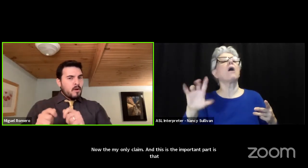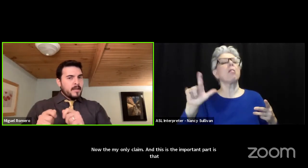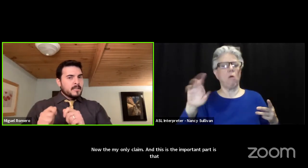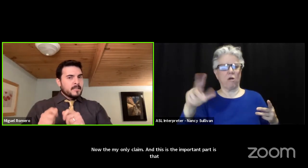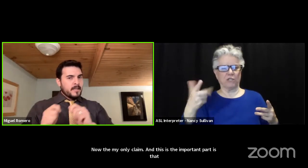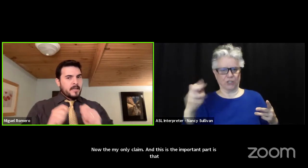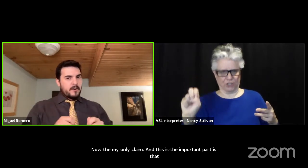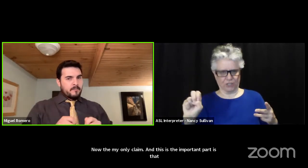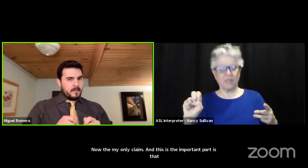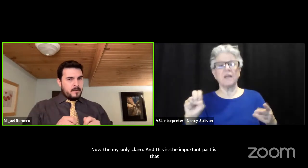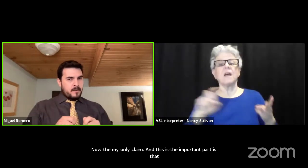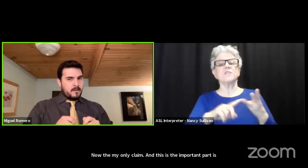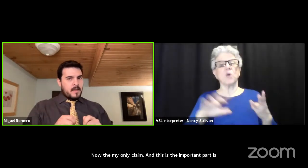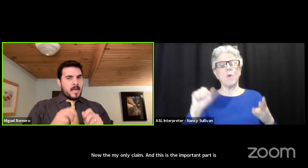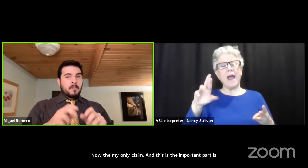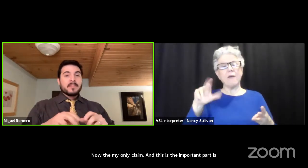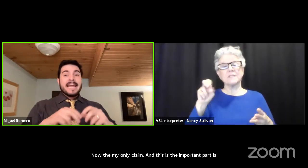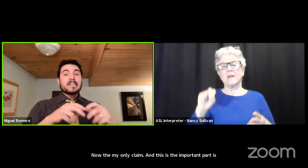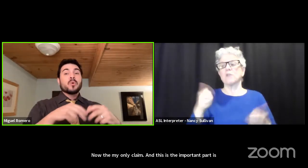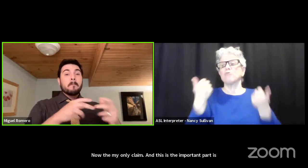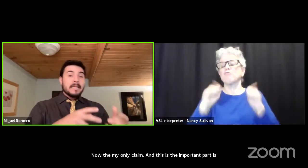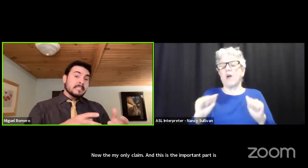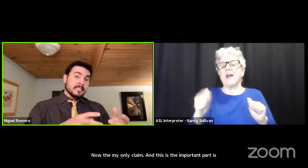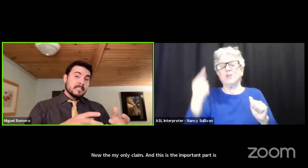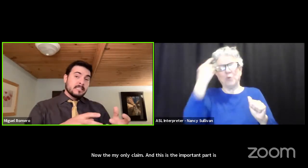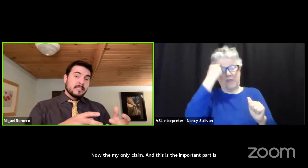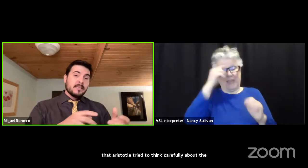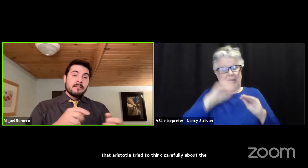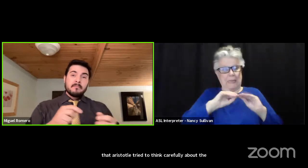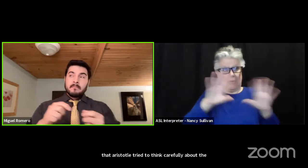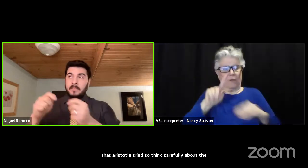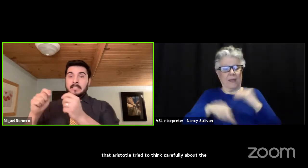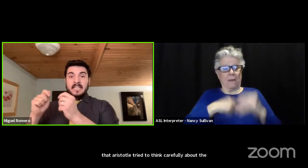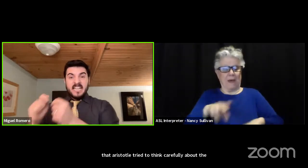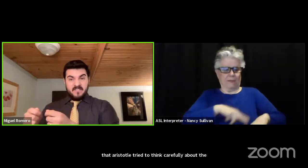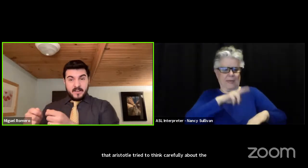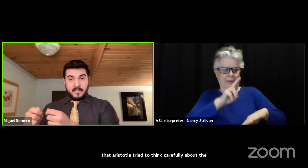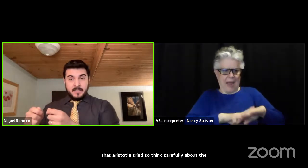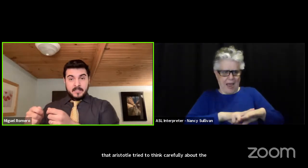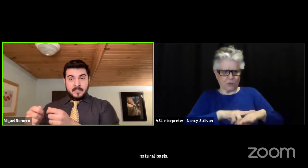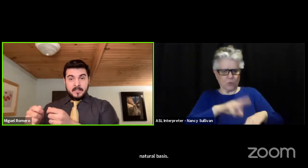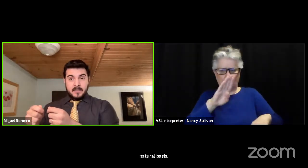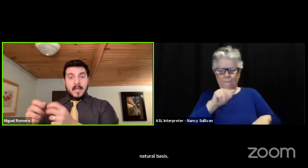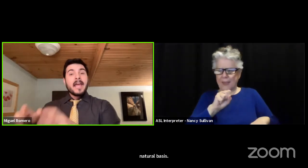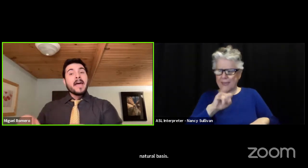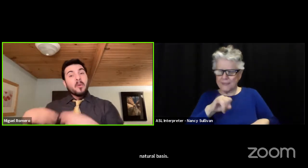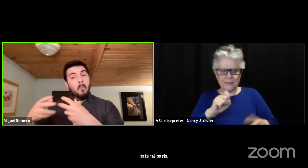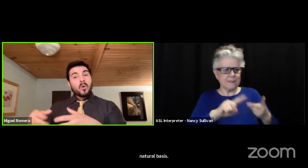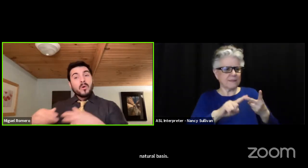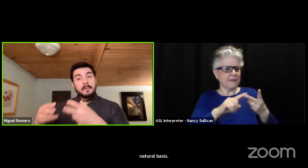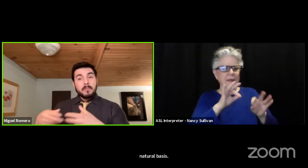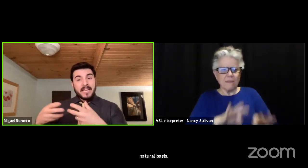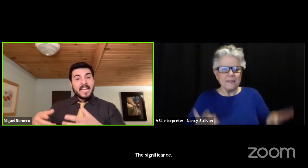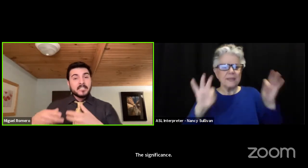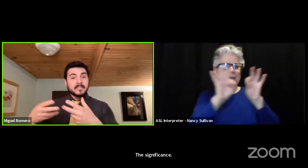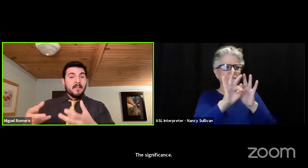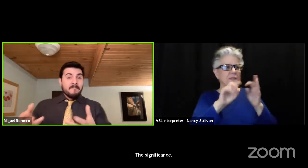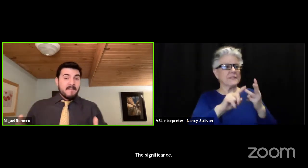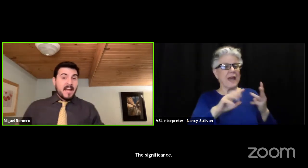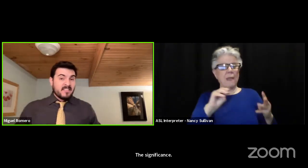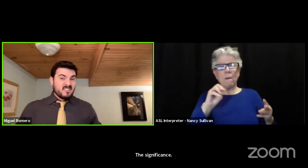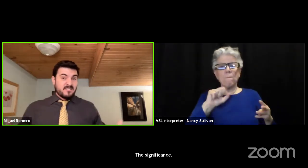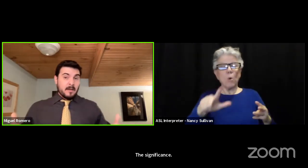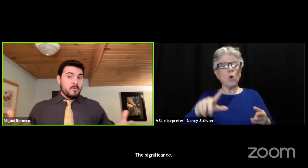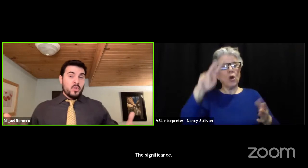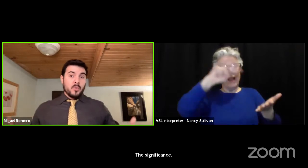Aristotle tried to think carefully about the natural basis, the significance, and the moral implications of